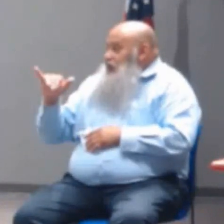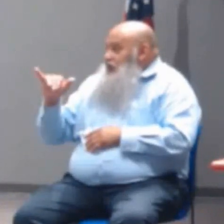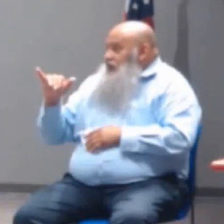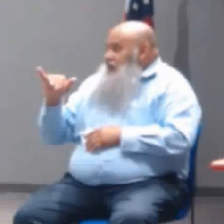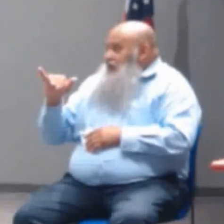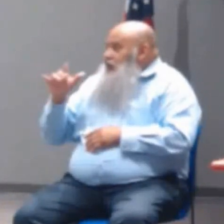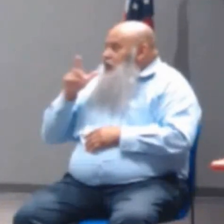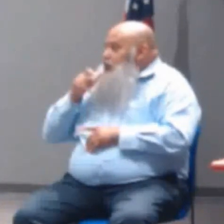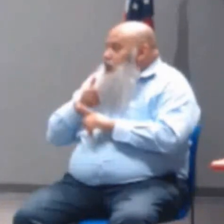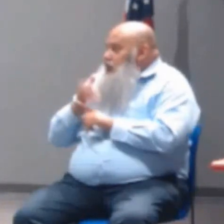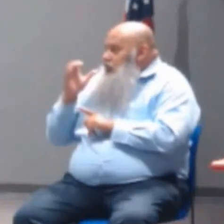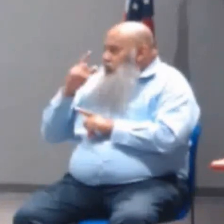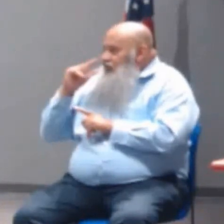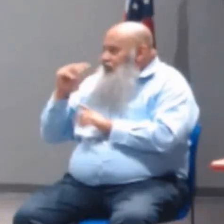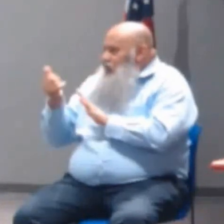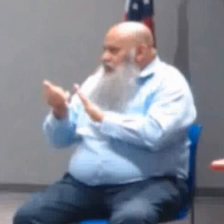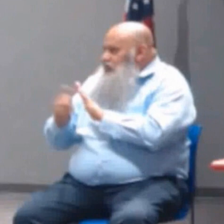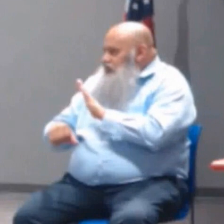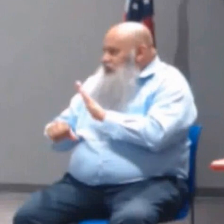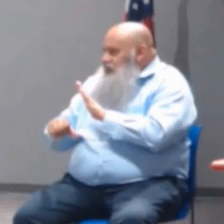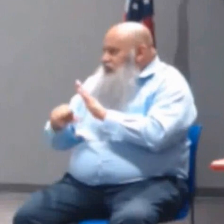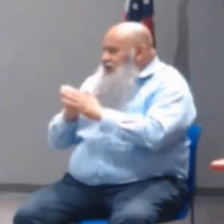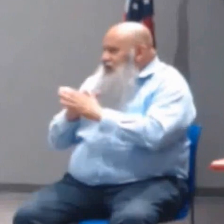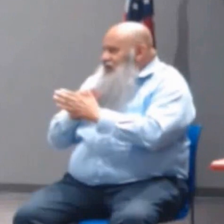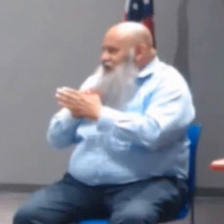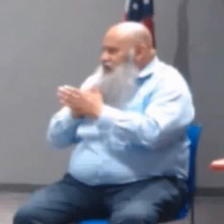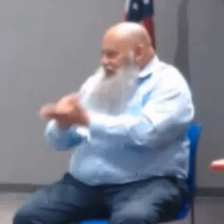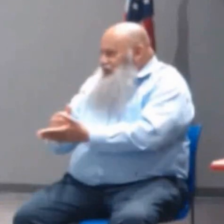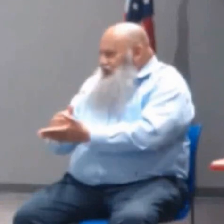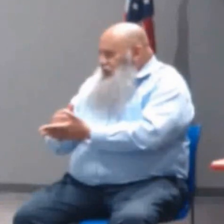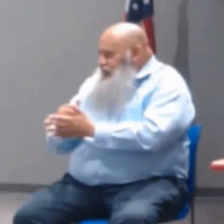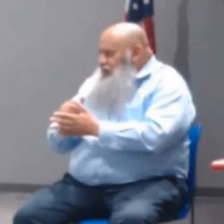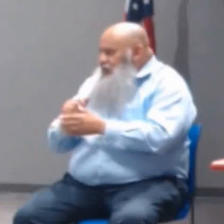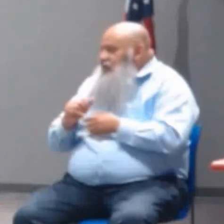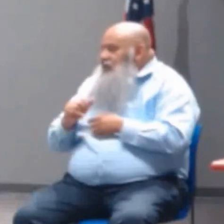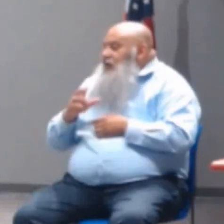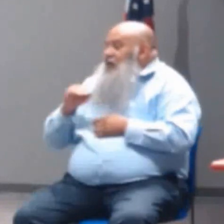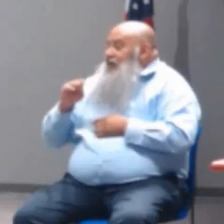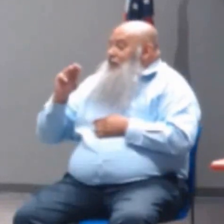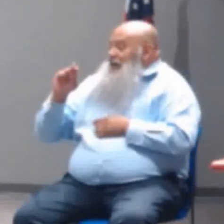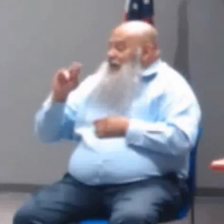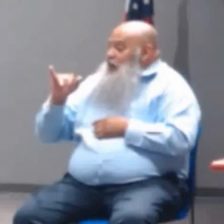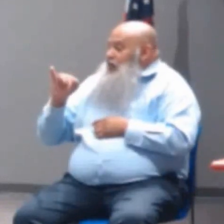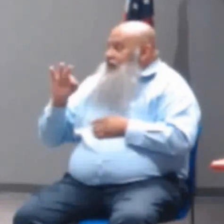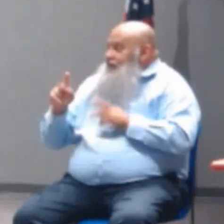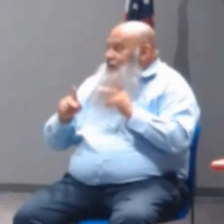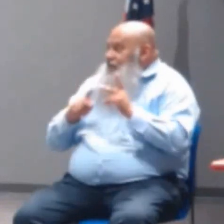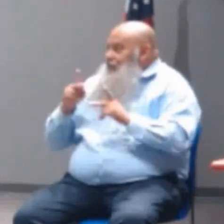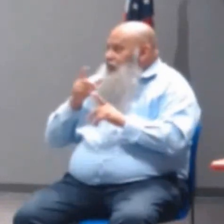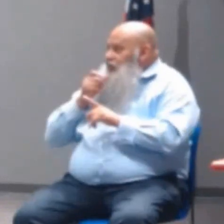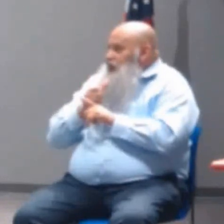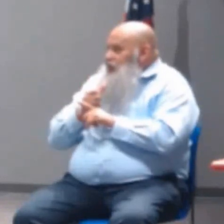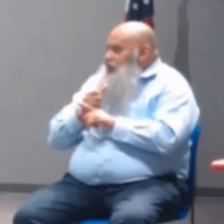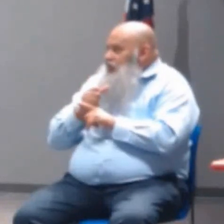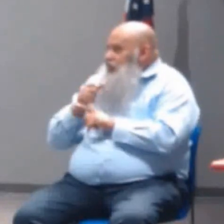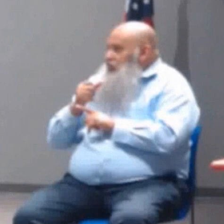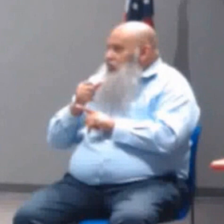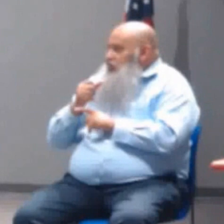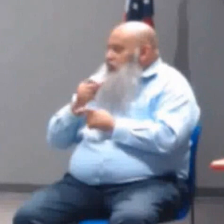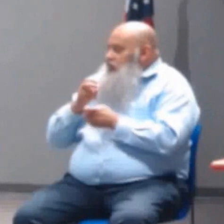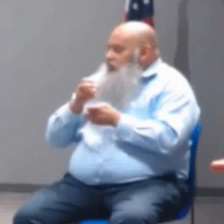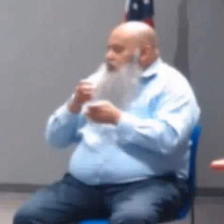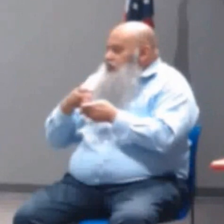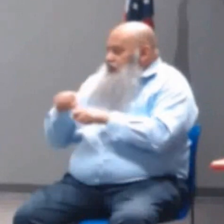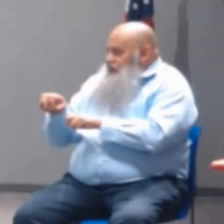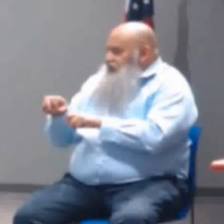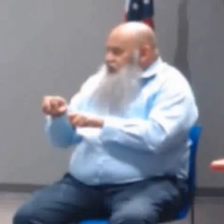seeks medical or surgical intervention. And it's a minority of people that have socially transitioned from